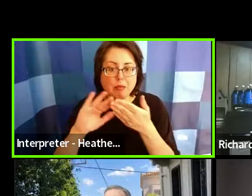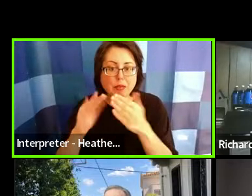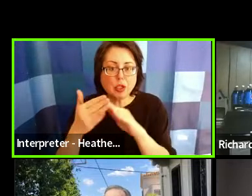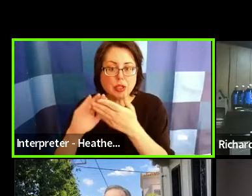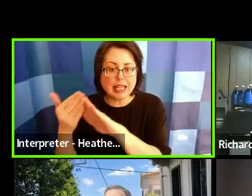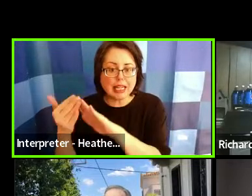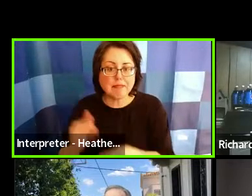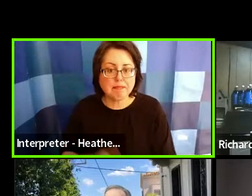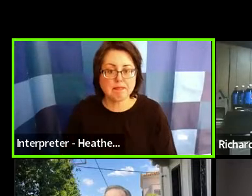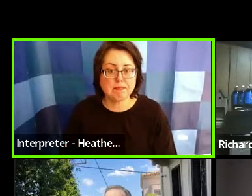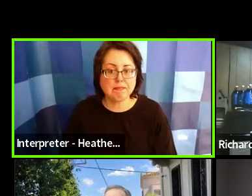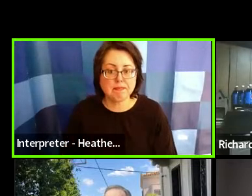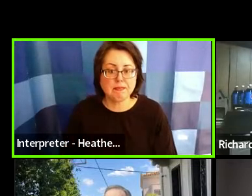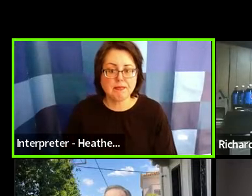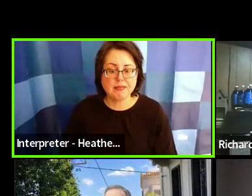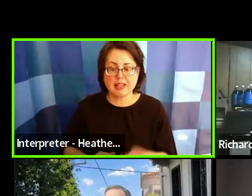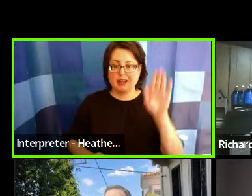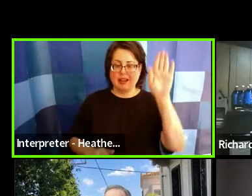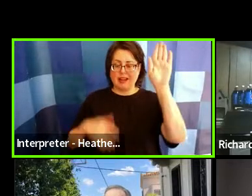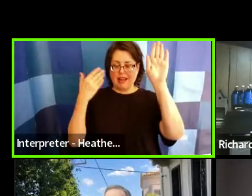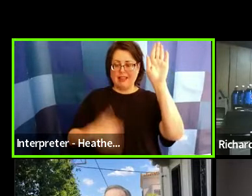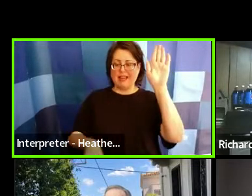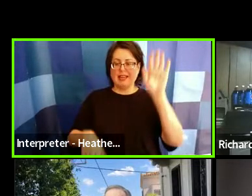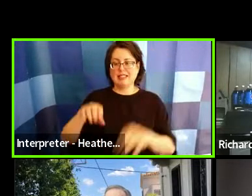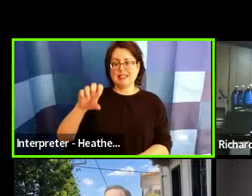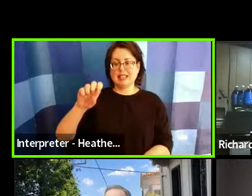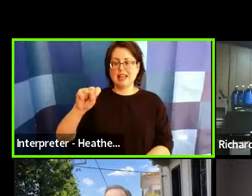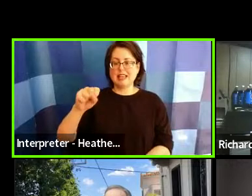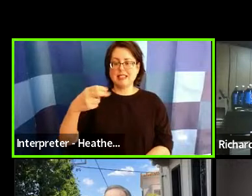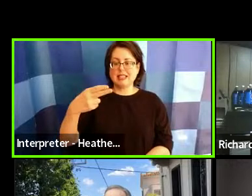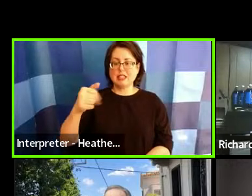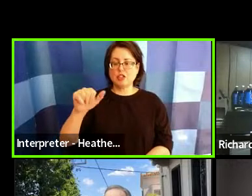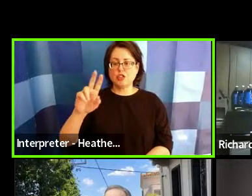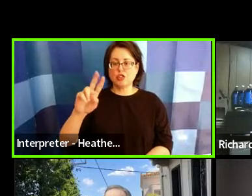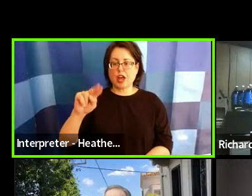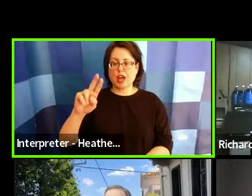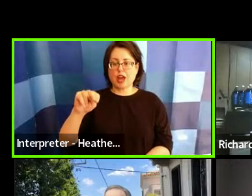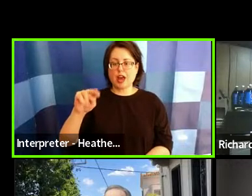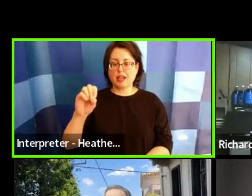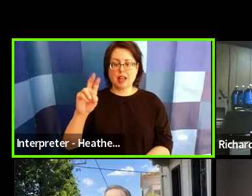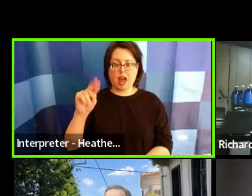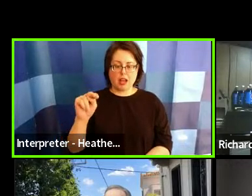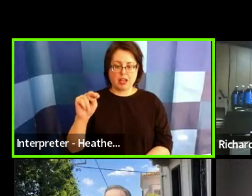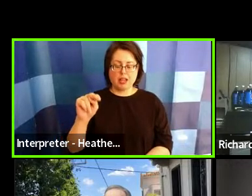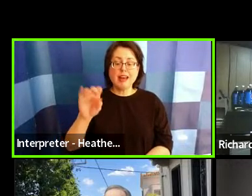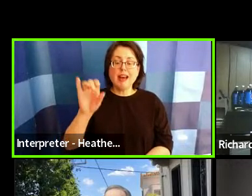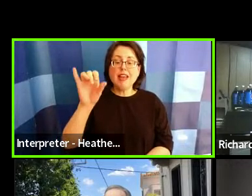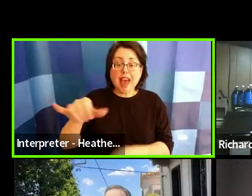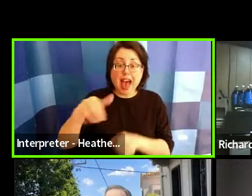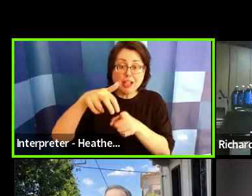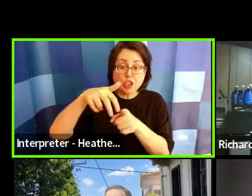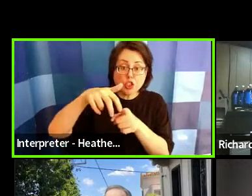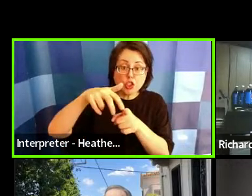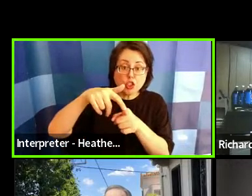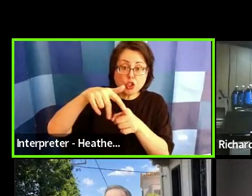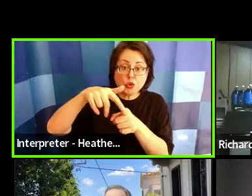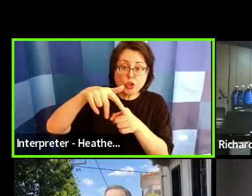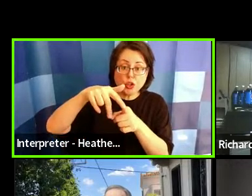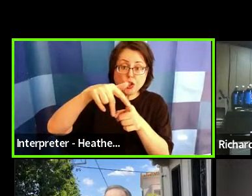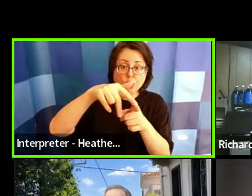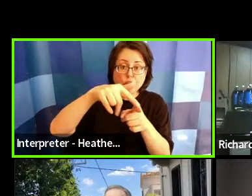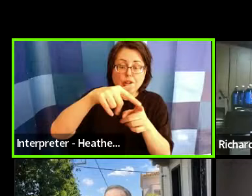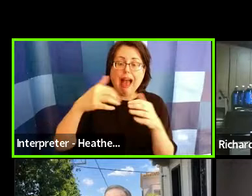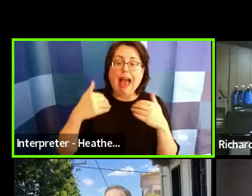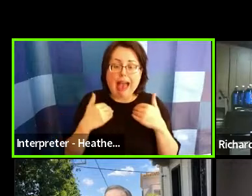I will say, and this is Shannon from Spin, I will say that our scooters are equipped with